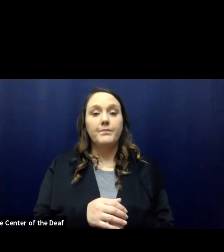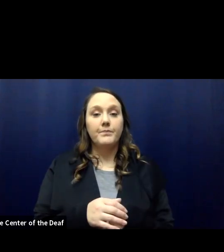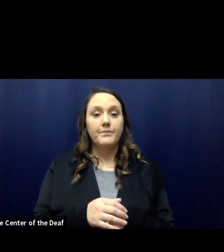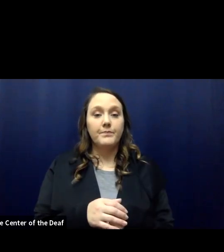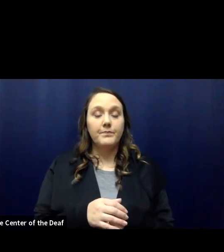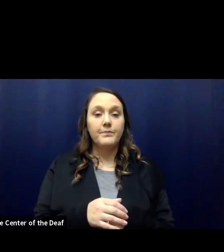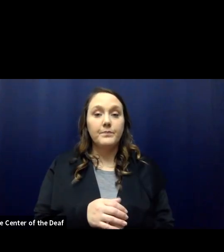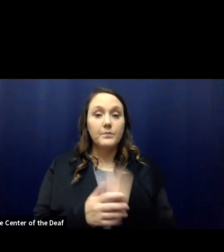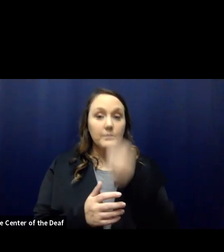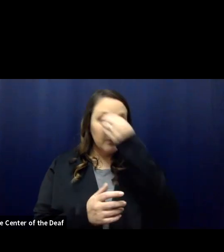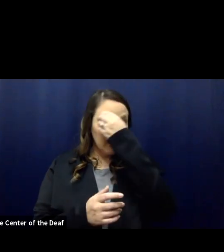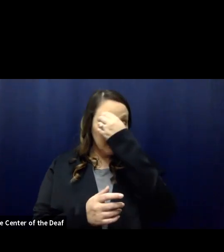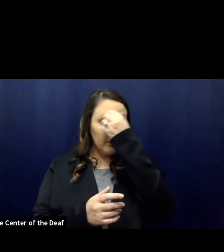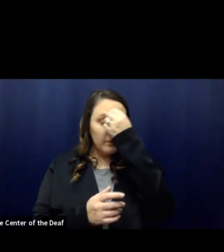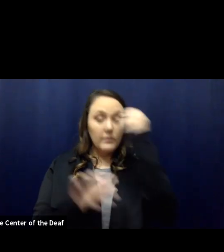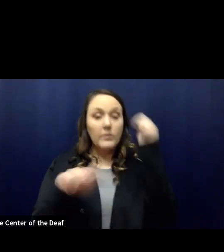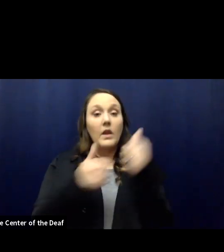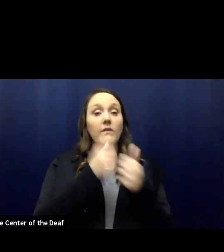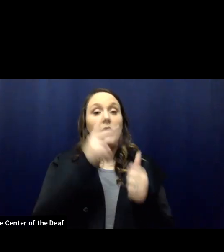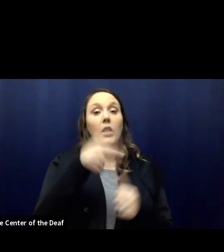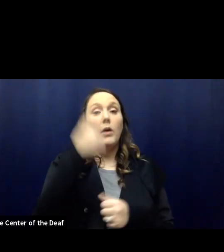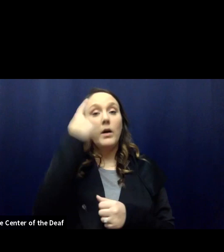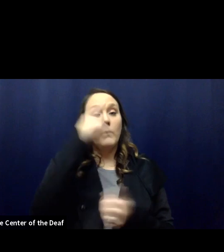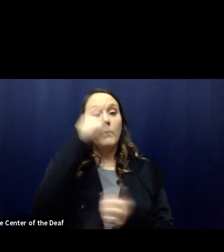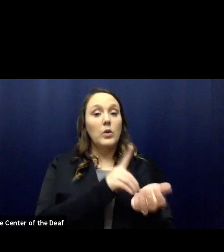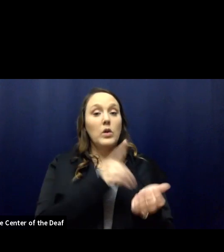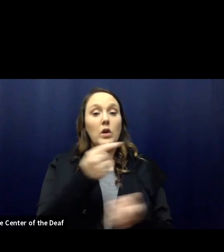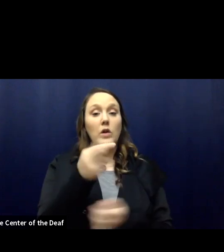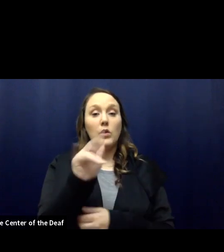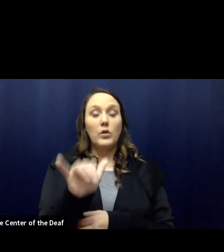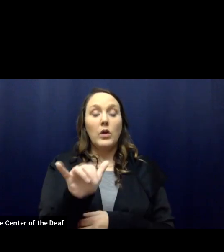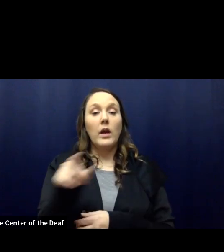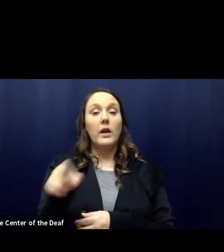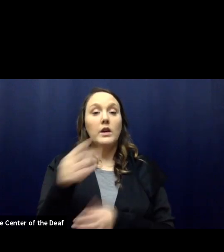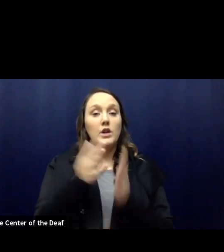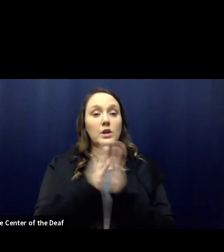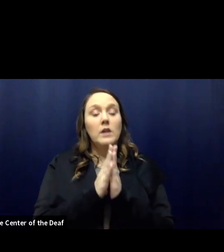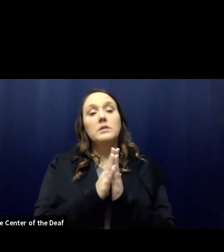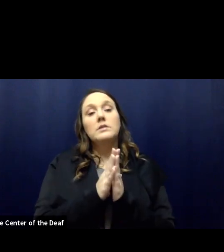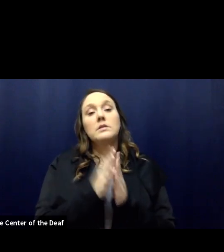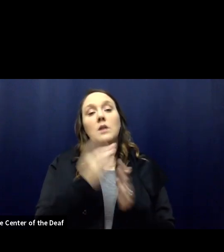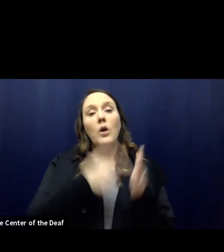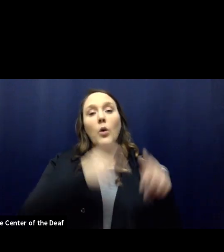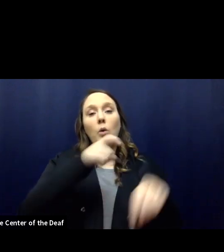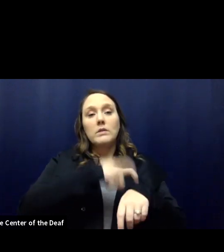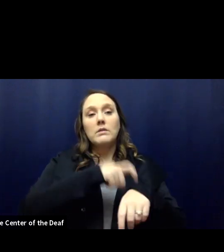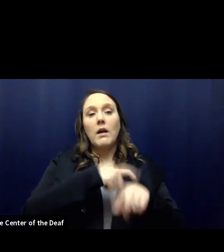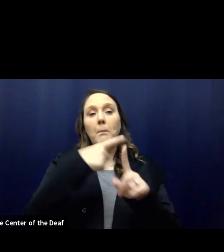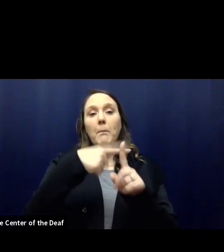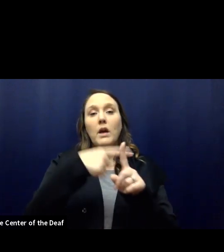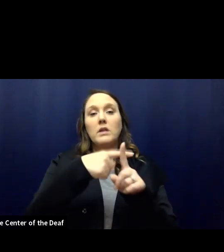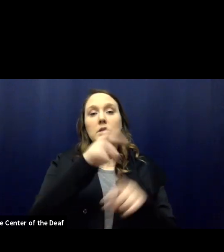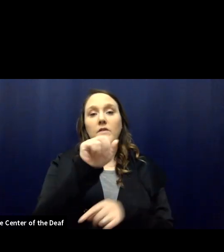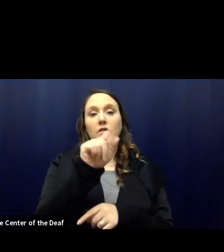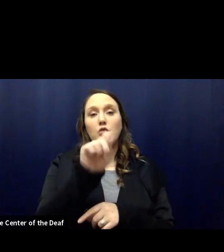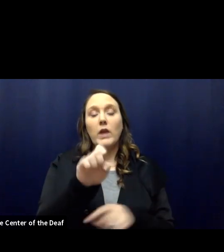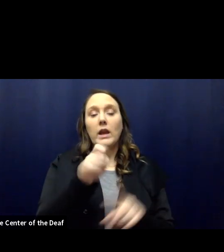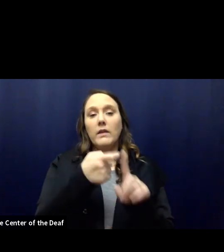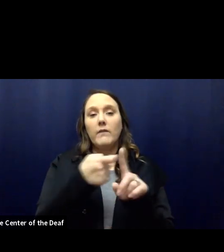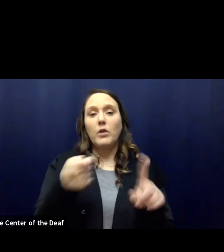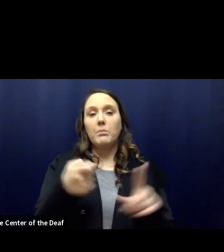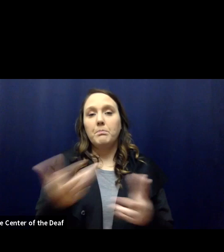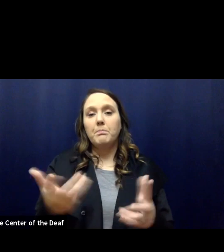in. Her follow-up question is for Dr. Gray. She asks, what time frame are those positivity rates you shared with us from?